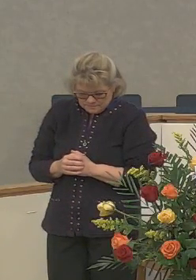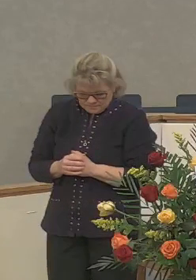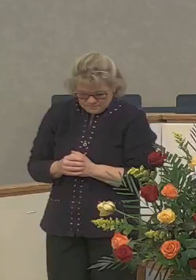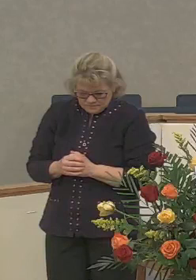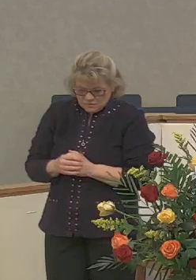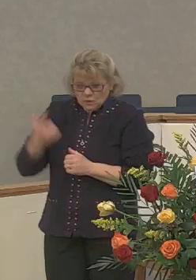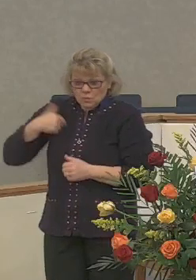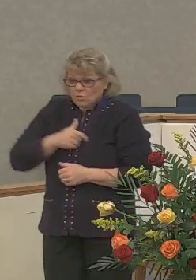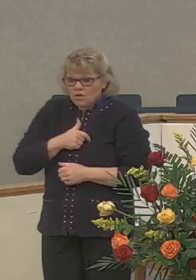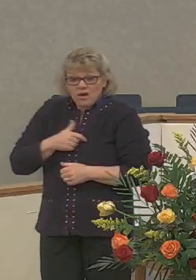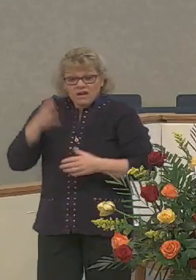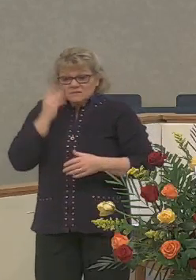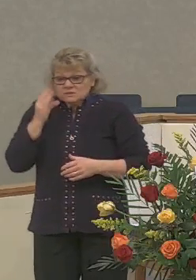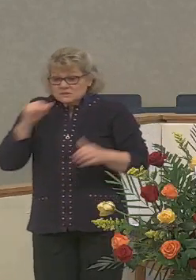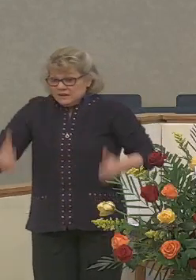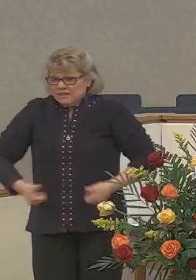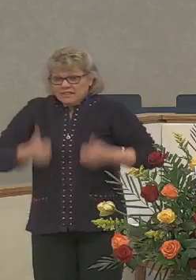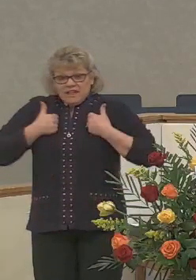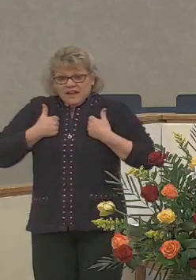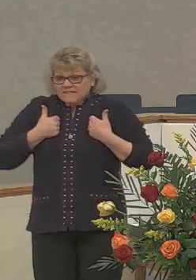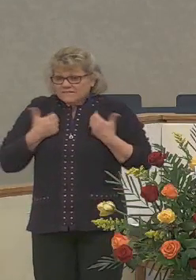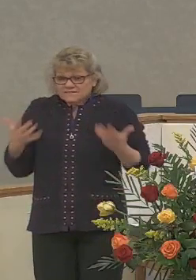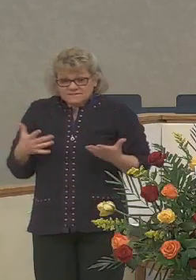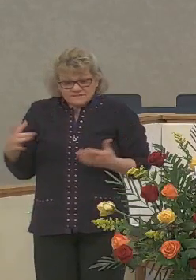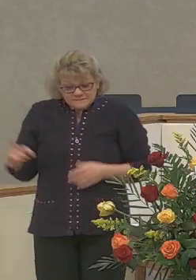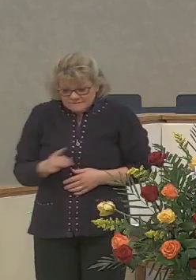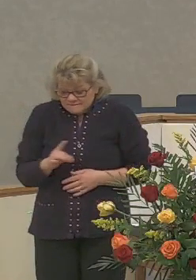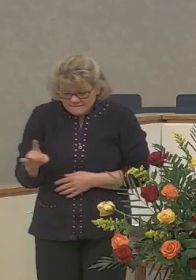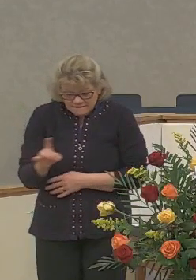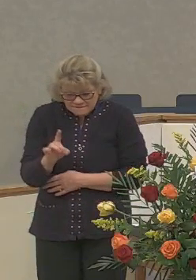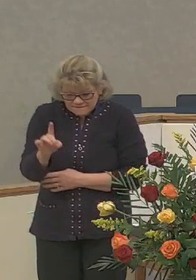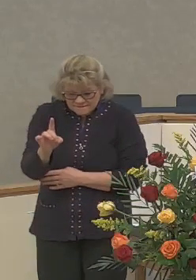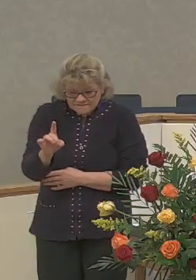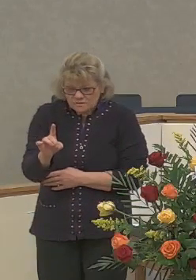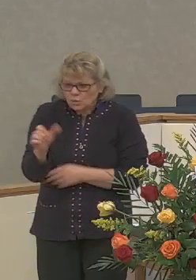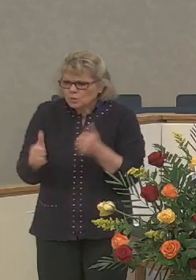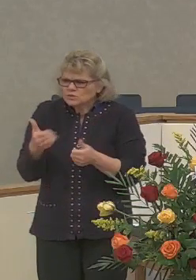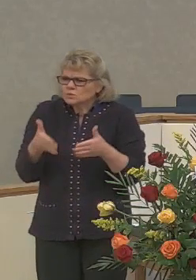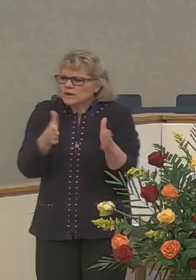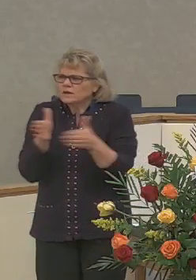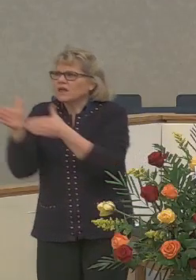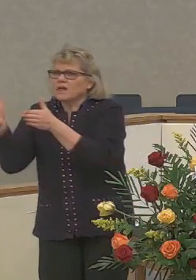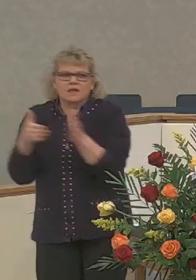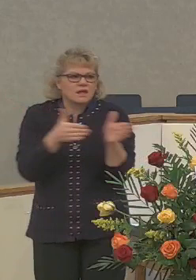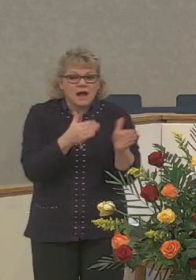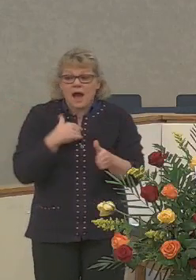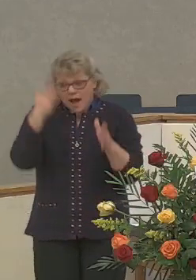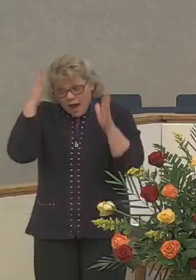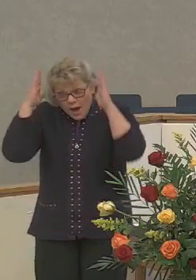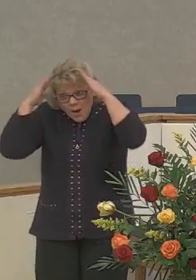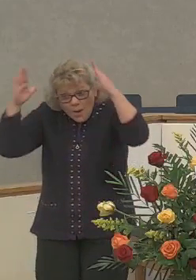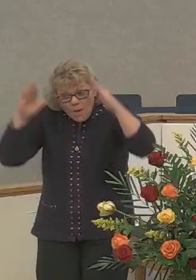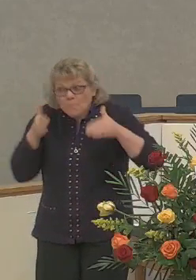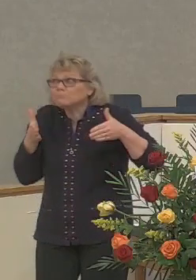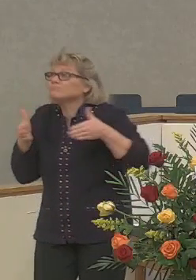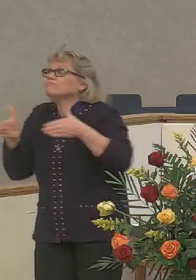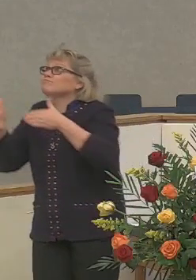We're all walking through life, aren't we? Which way are you walking? I hope it's up the upward